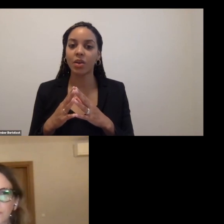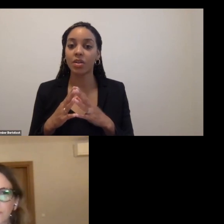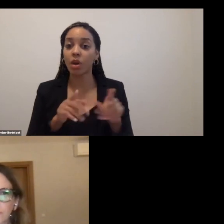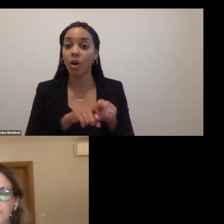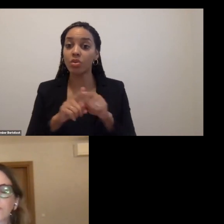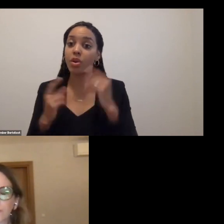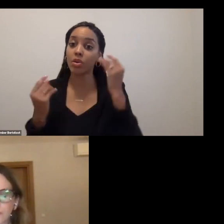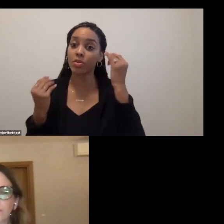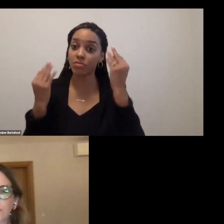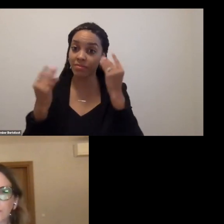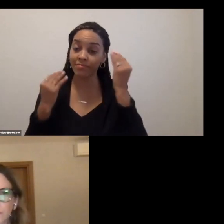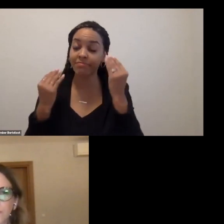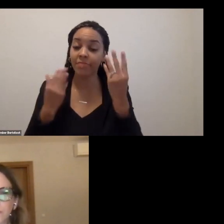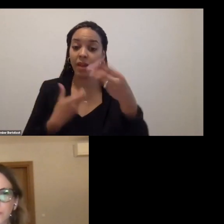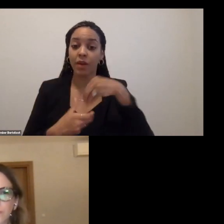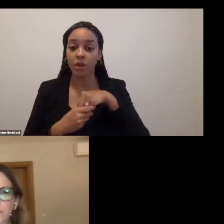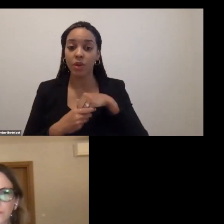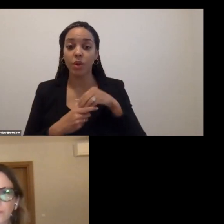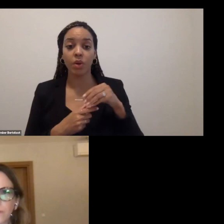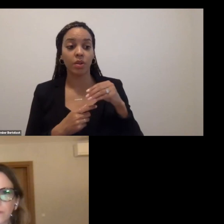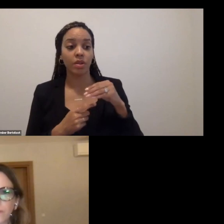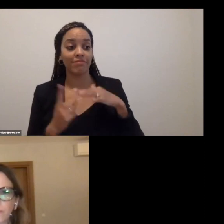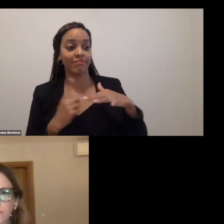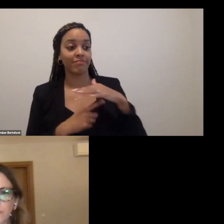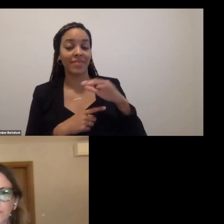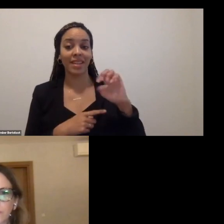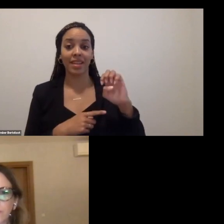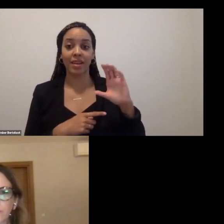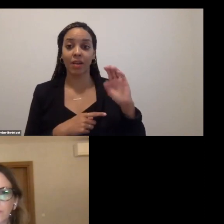by in practice, on practical level,